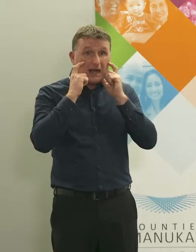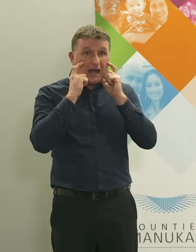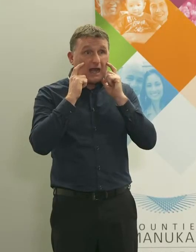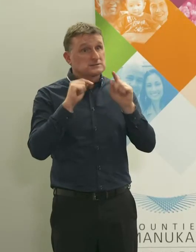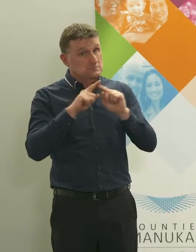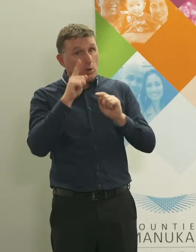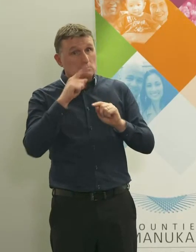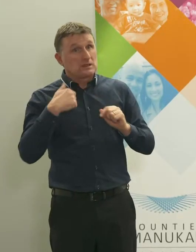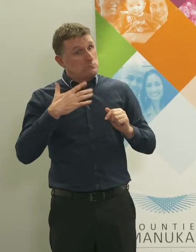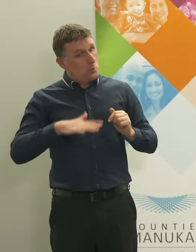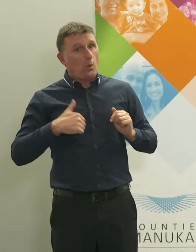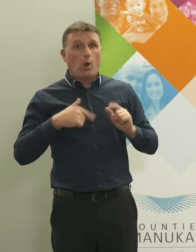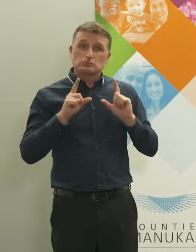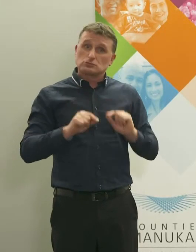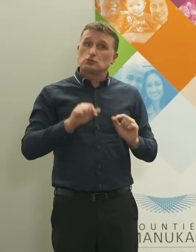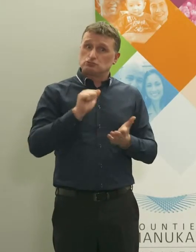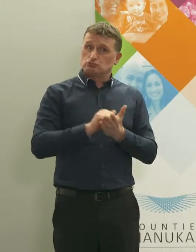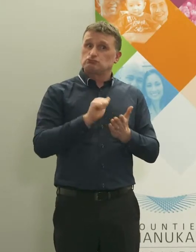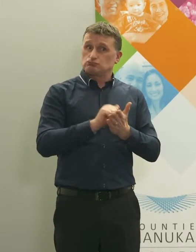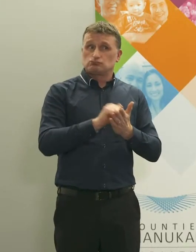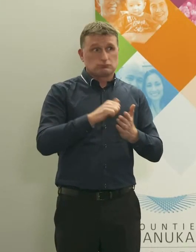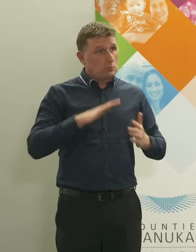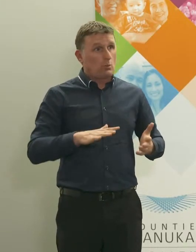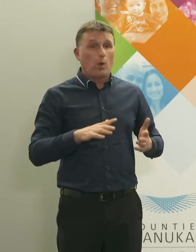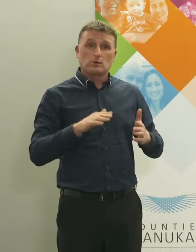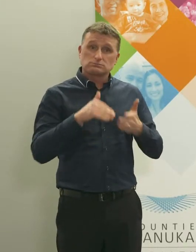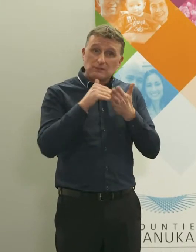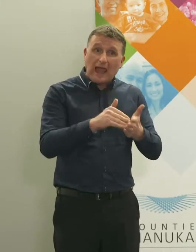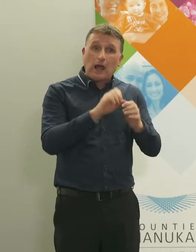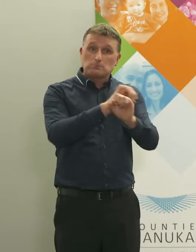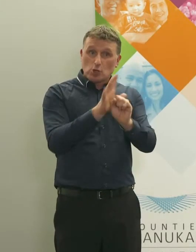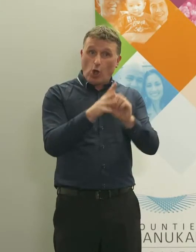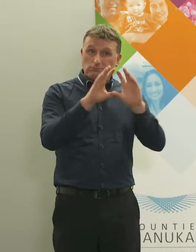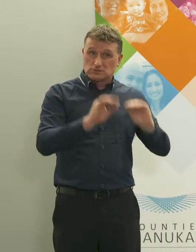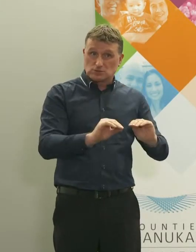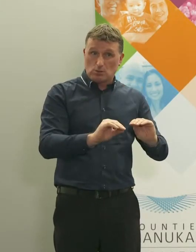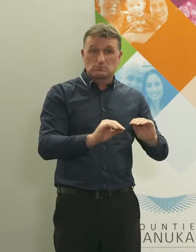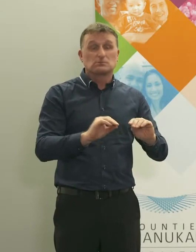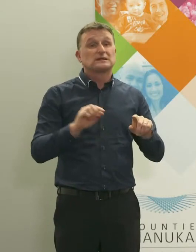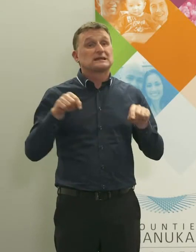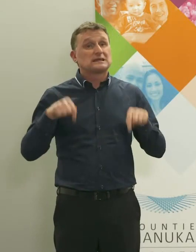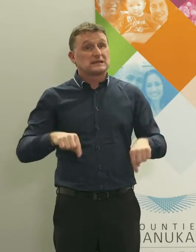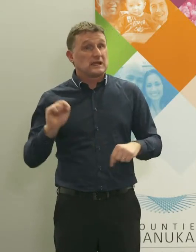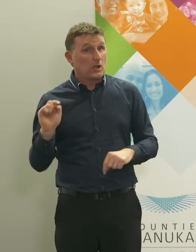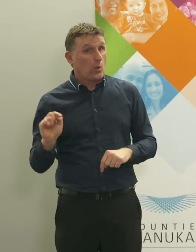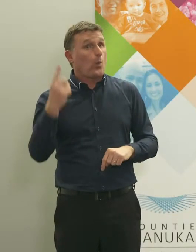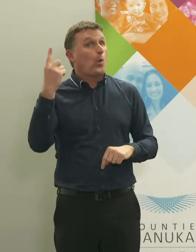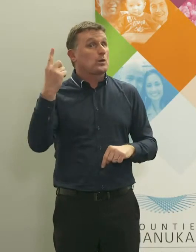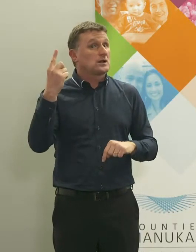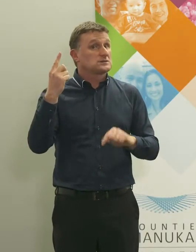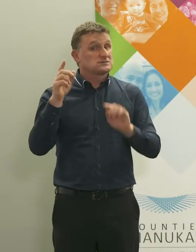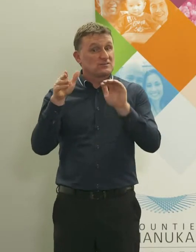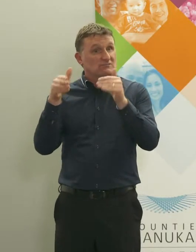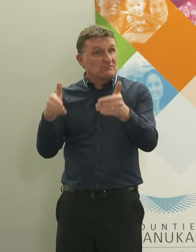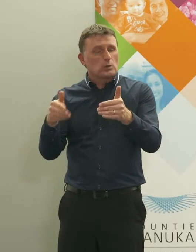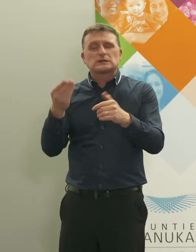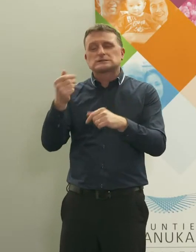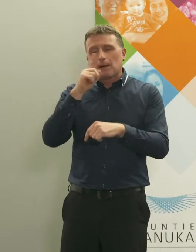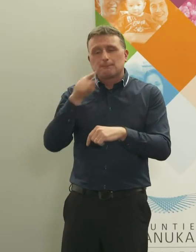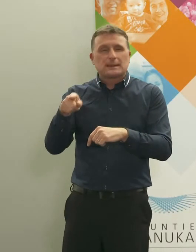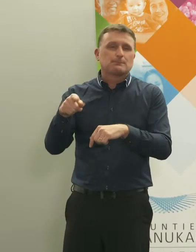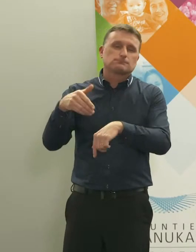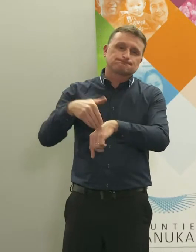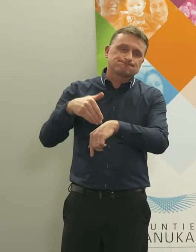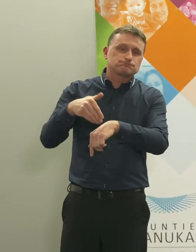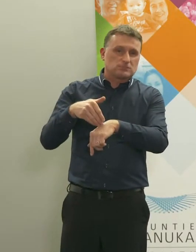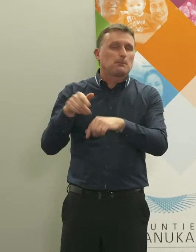do the right thing. And actually, again, I want to acknowledge Auckland as everyone focuses on a small number of people who perhaps are making it difficult. Actually, the